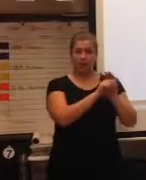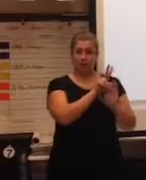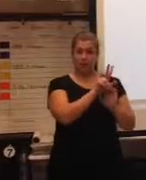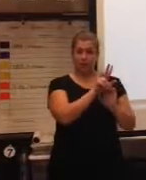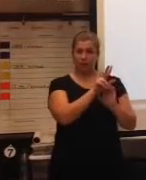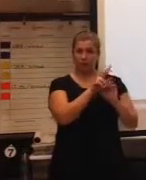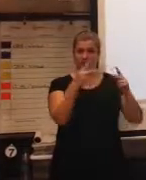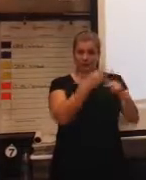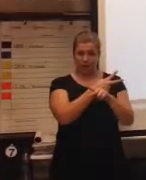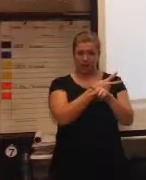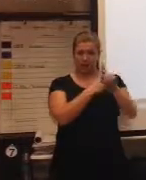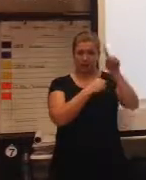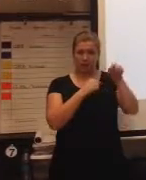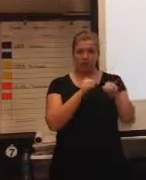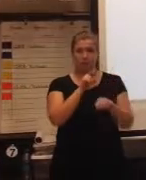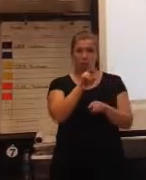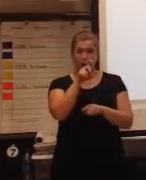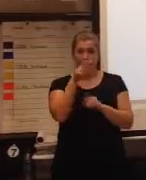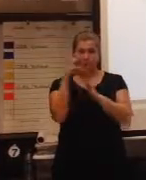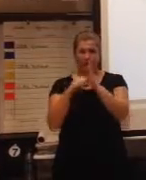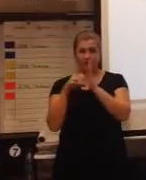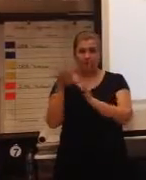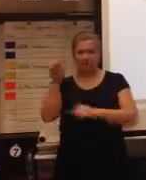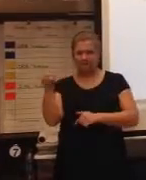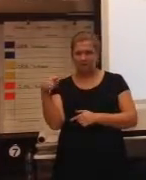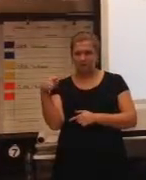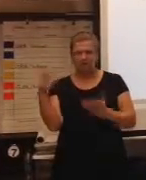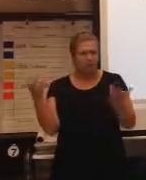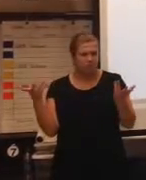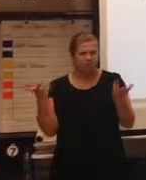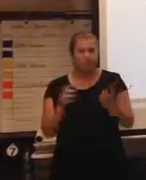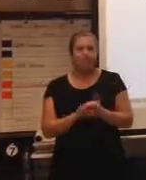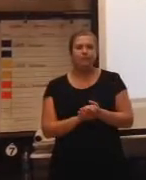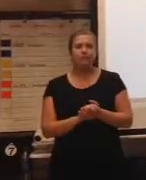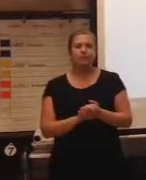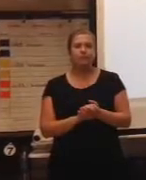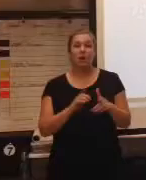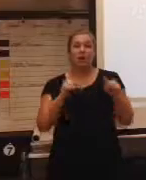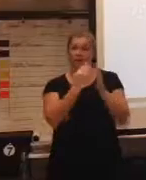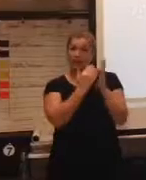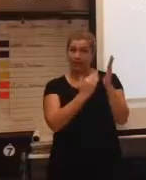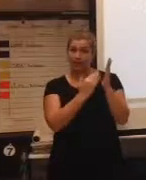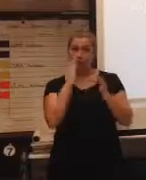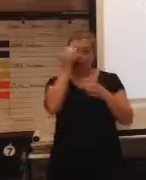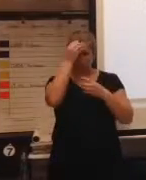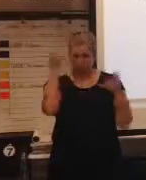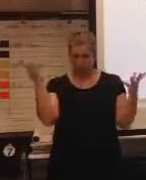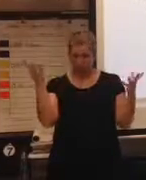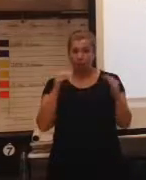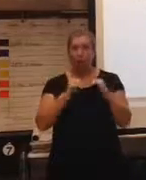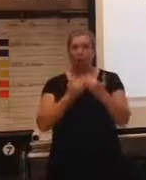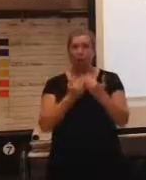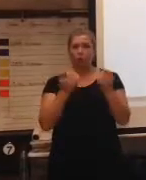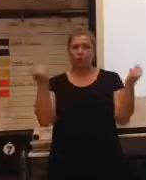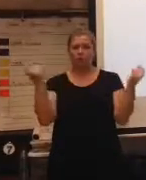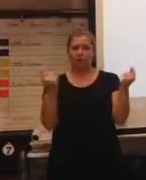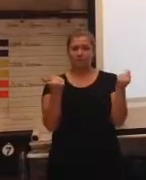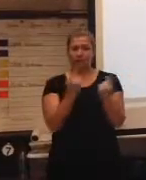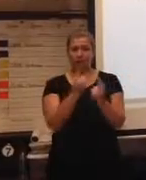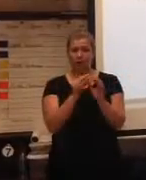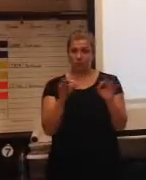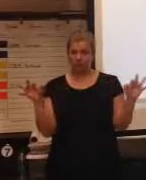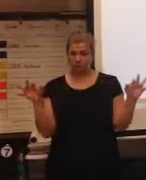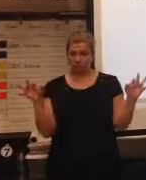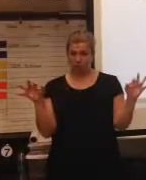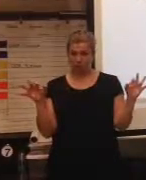quantity 2x minus 5? In this lesson, you will learn how to simplify an expression by